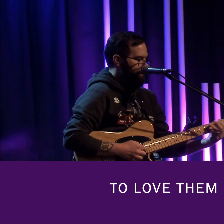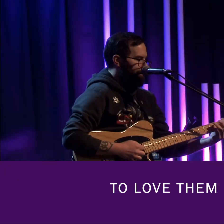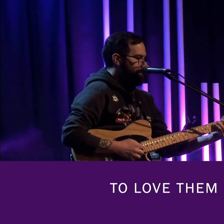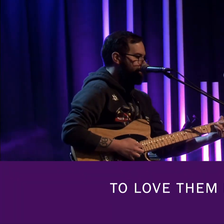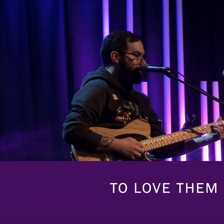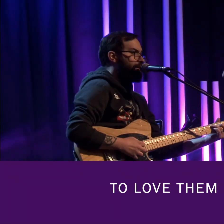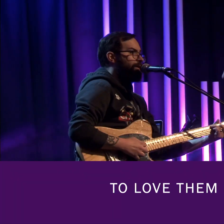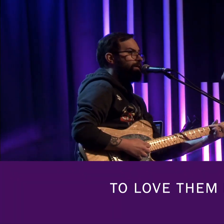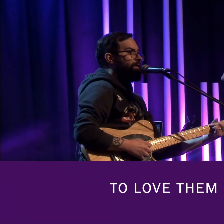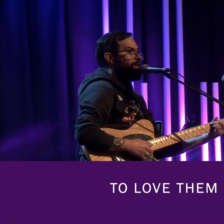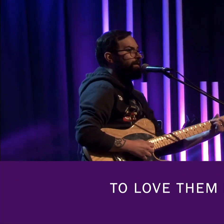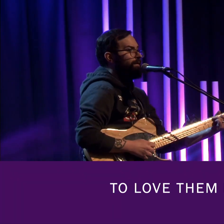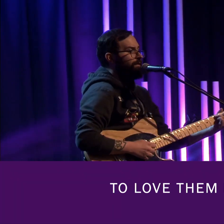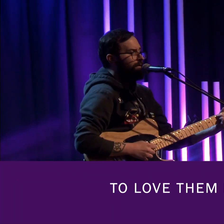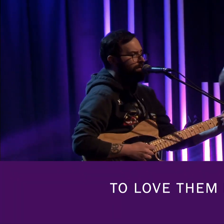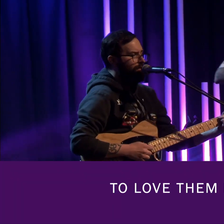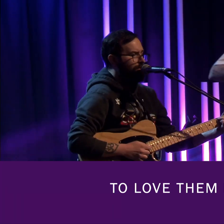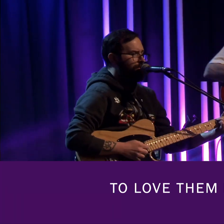to